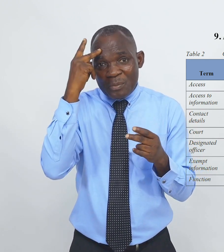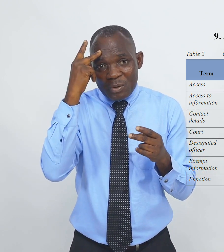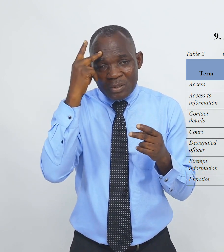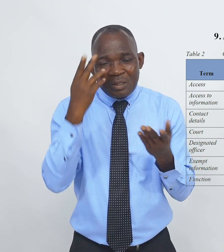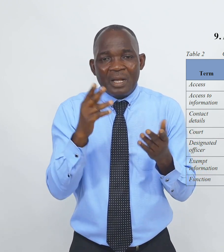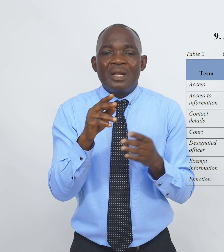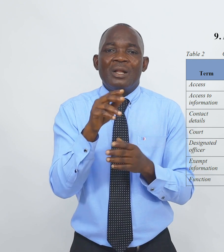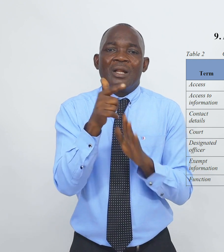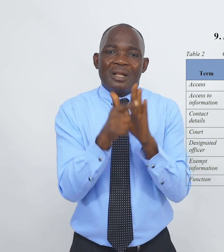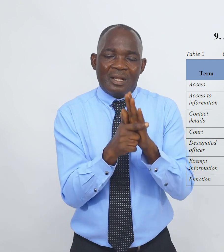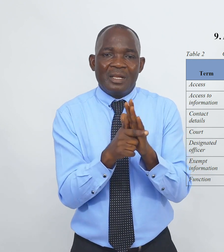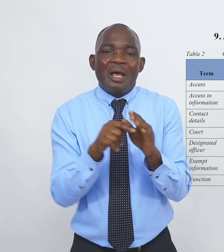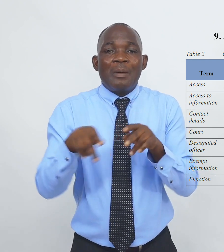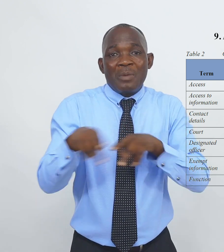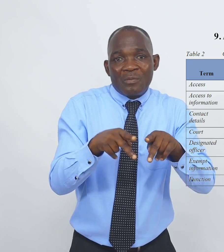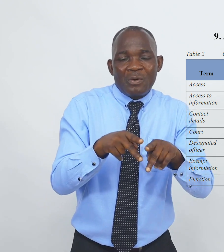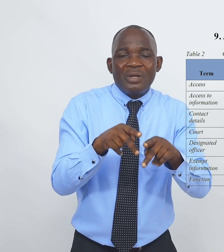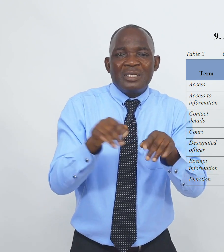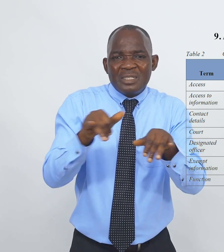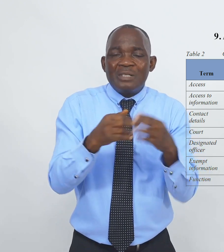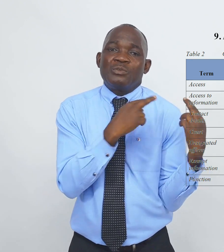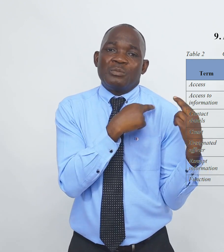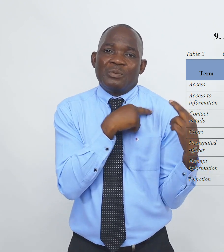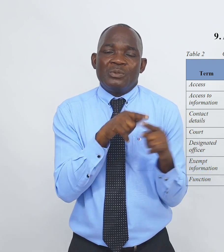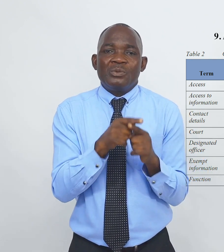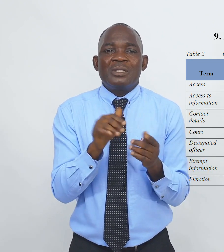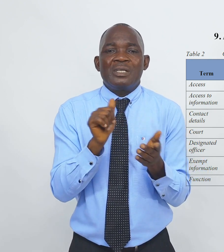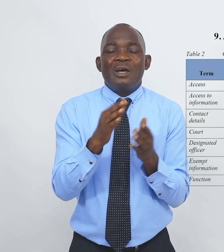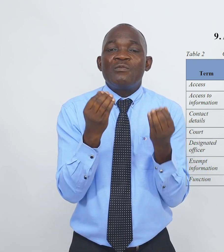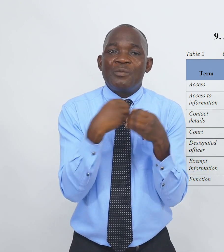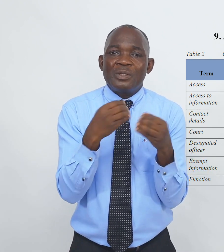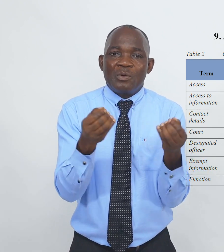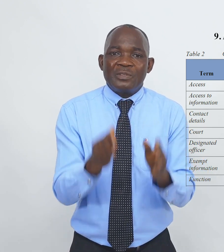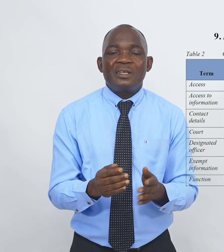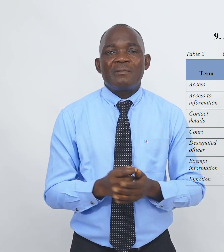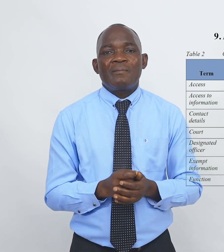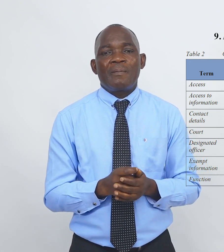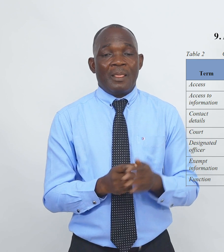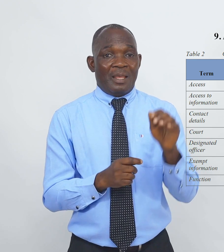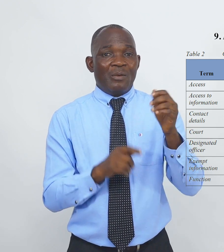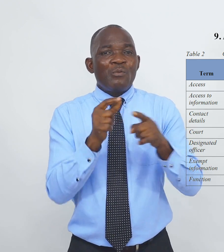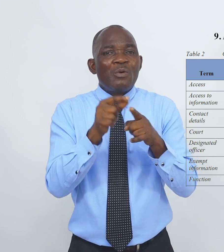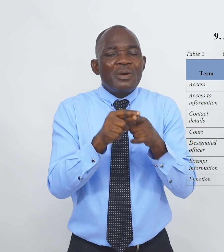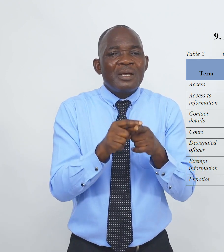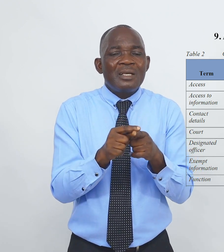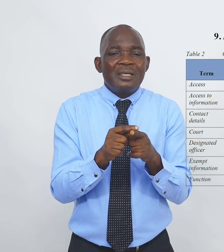the Act who performs a similar role to that of the information officer. Term. Exempt